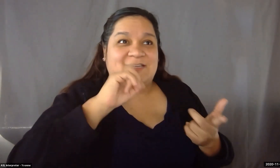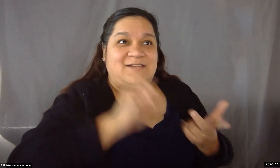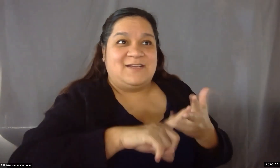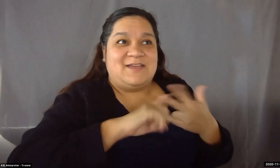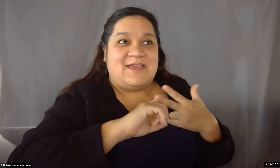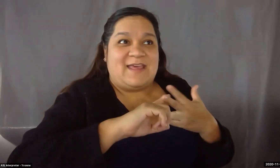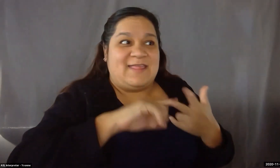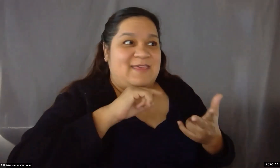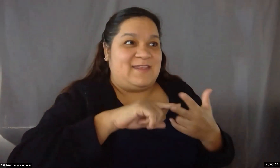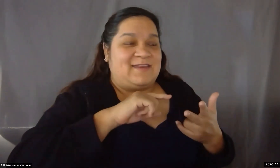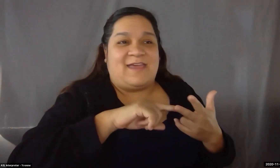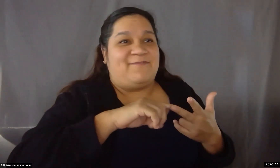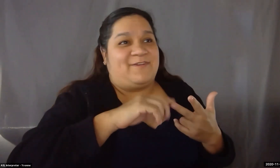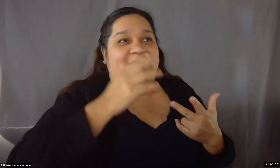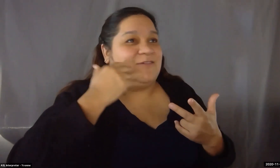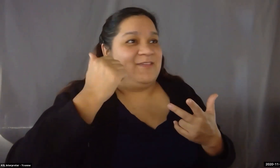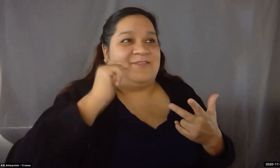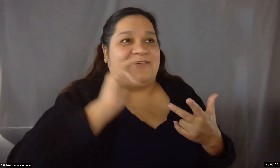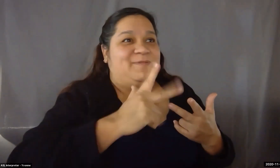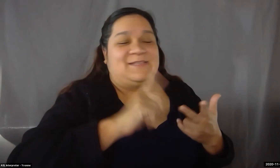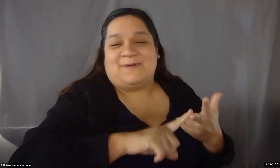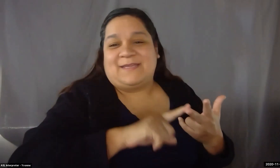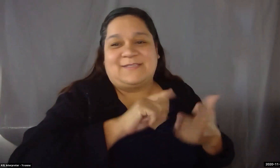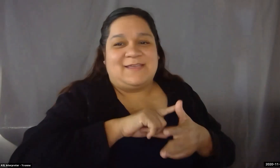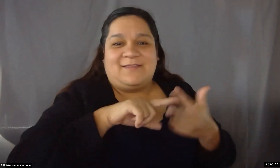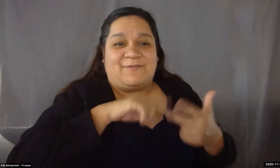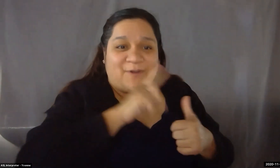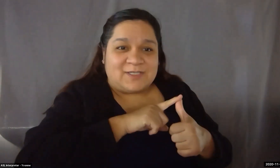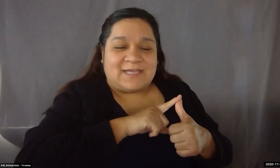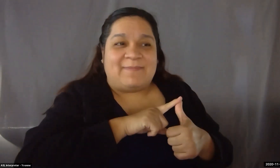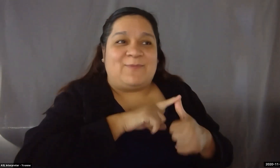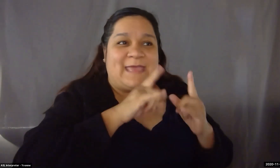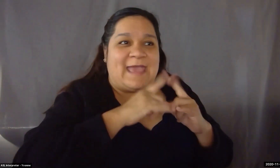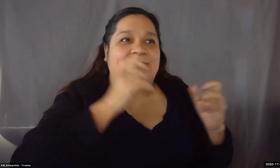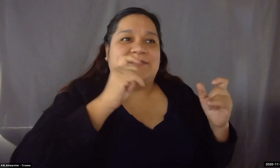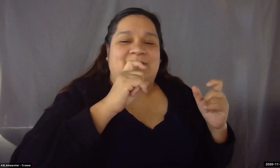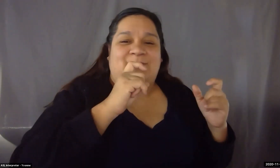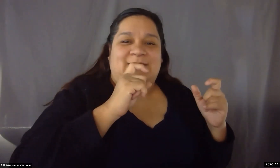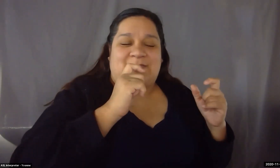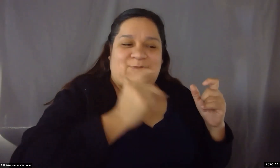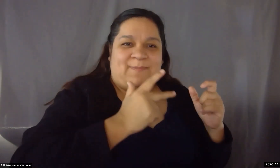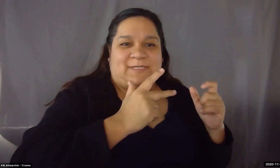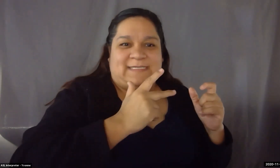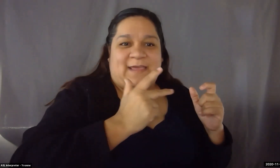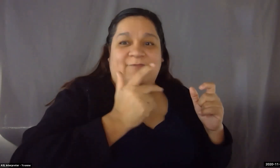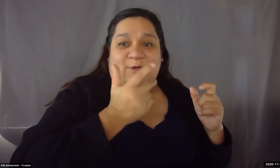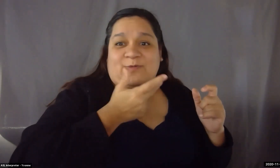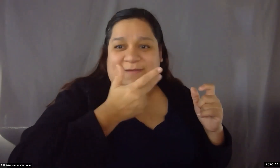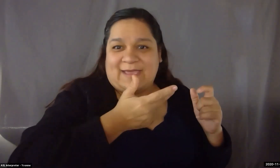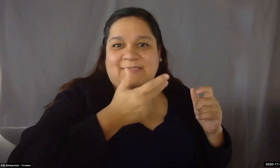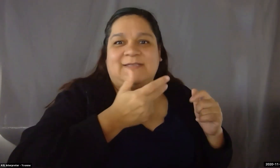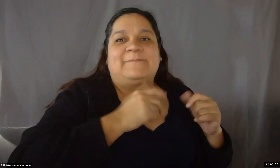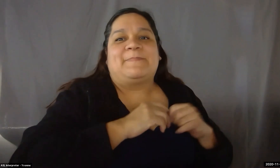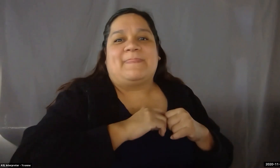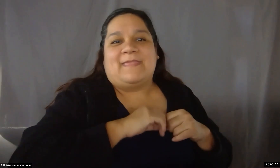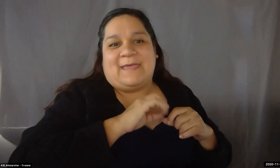year? And then I forgot what the third place was. The first time we camped, it was a 3-person tent for 3